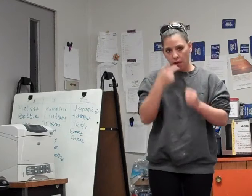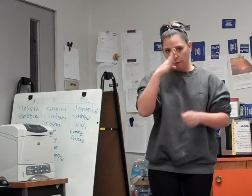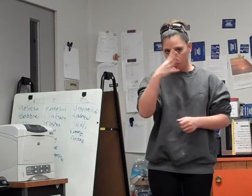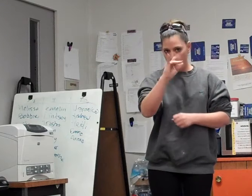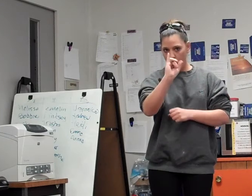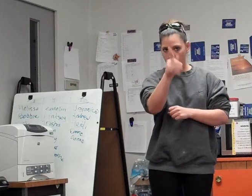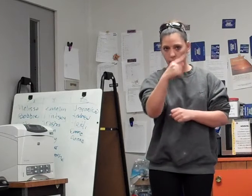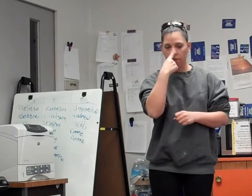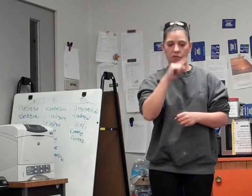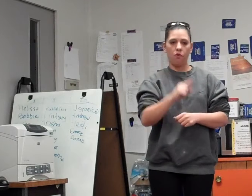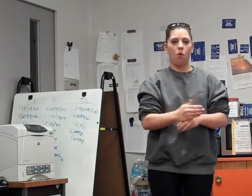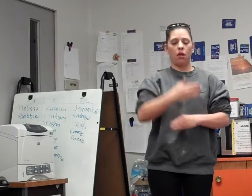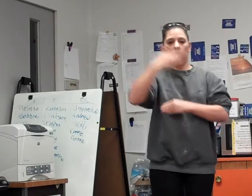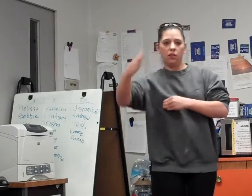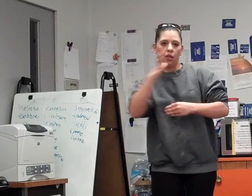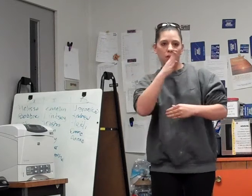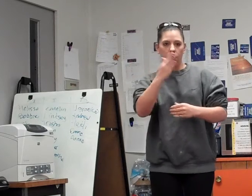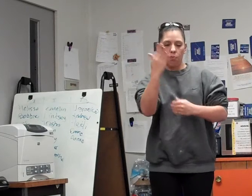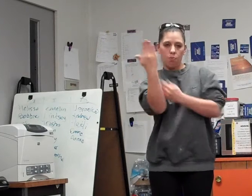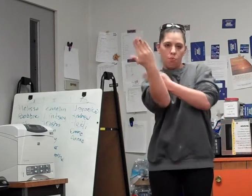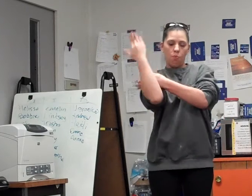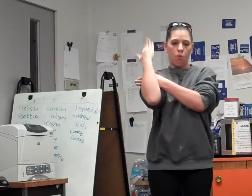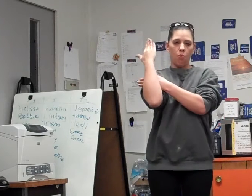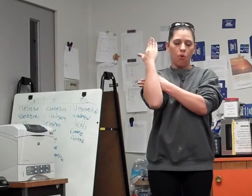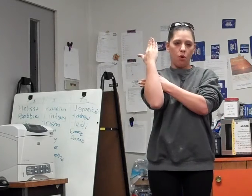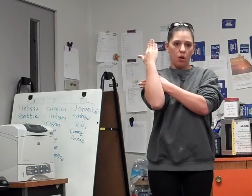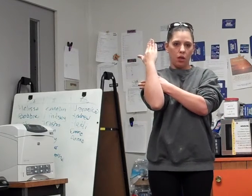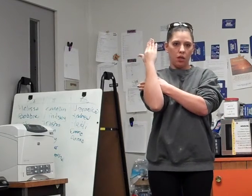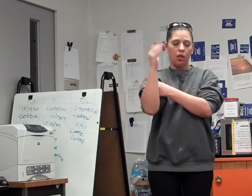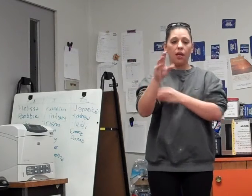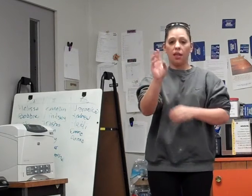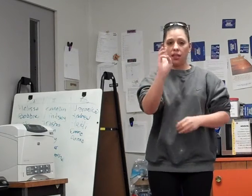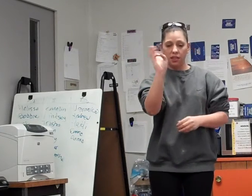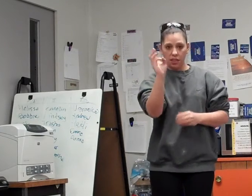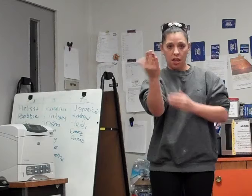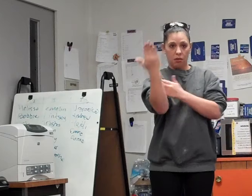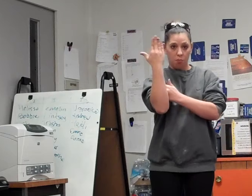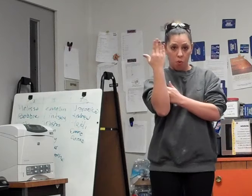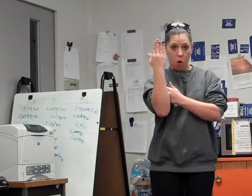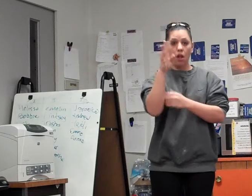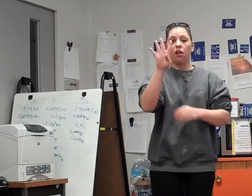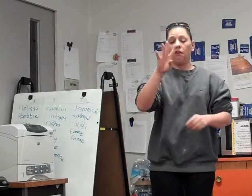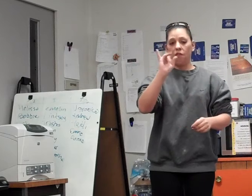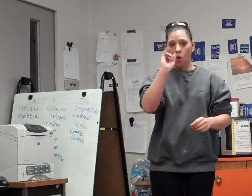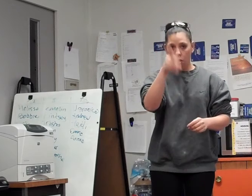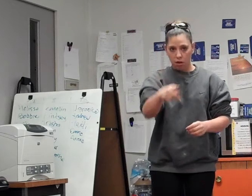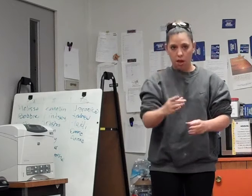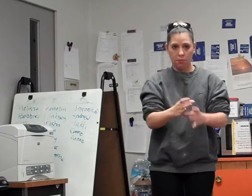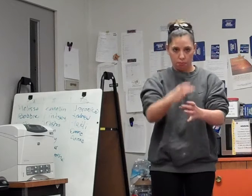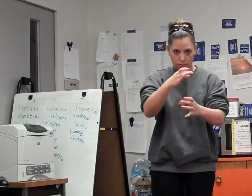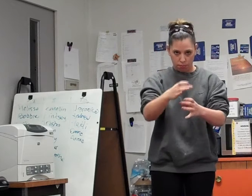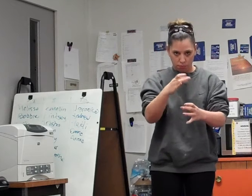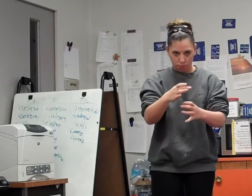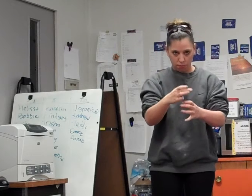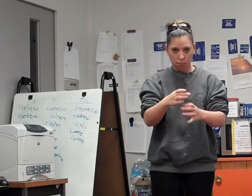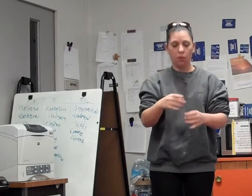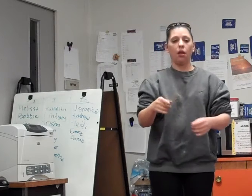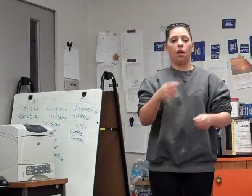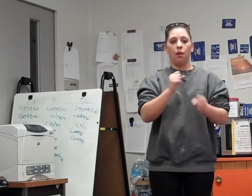morning, and before 6 a.m. you also take in the 4 cups of the solution, just to make sure that the intestinal tract is free